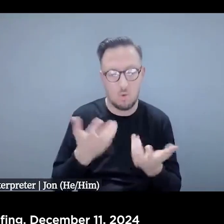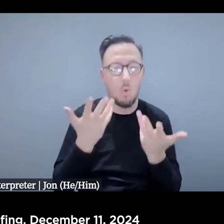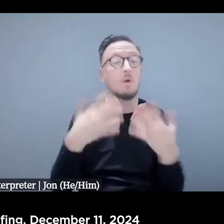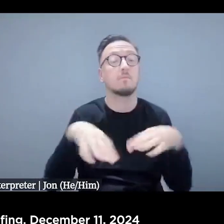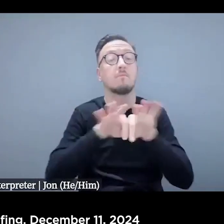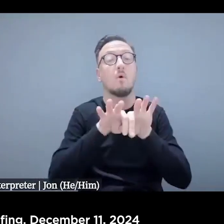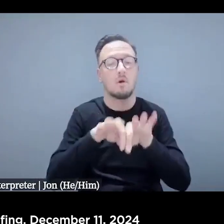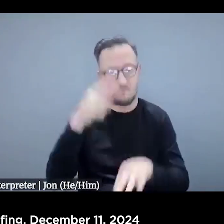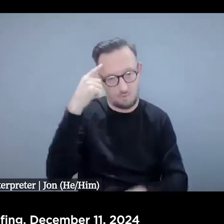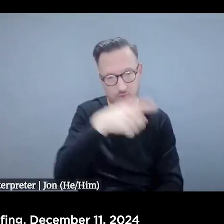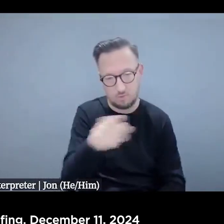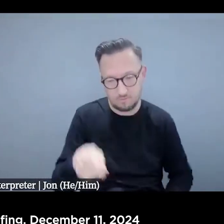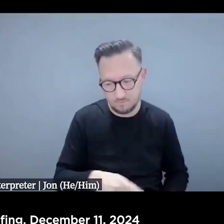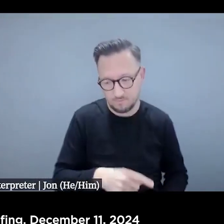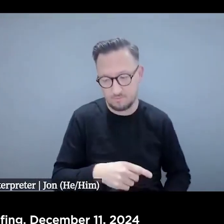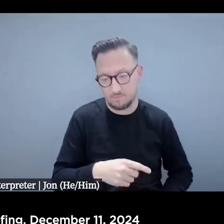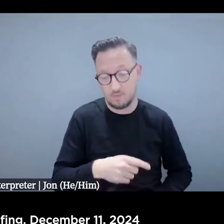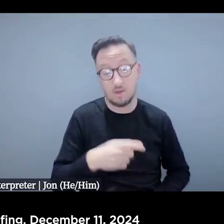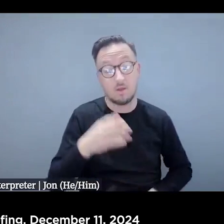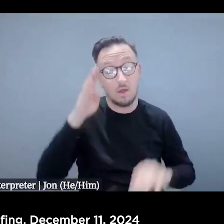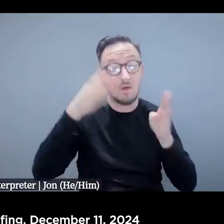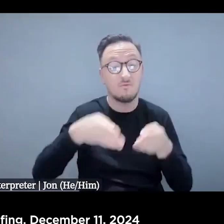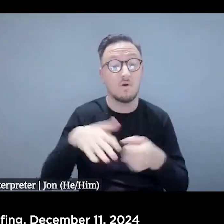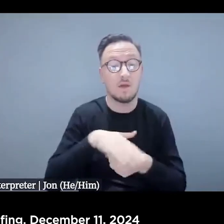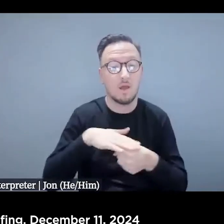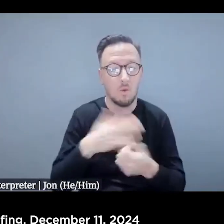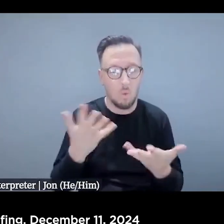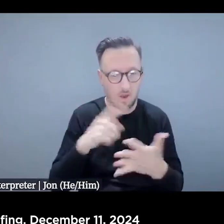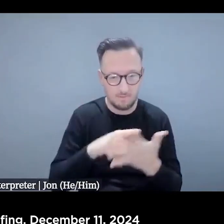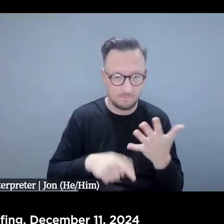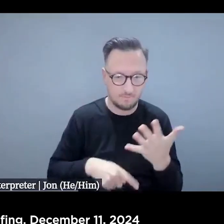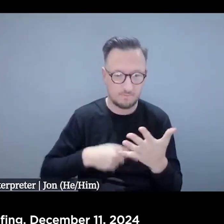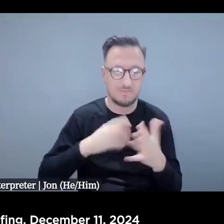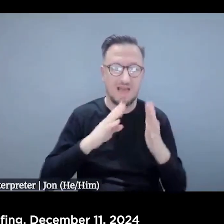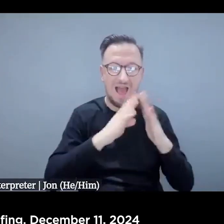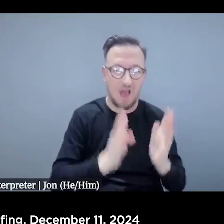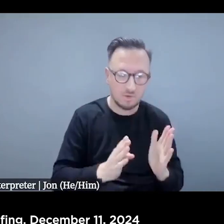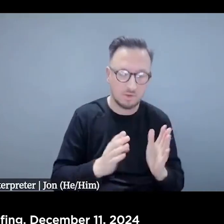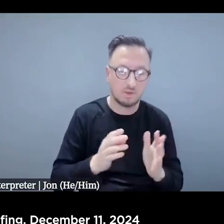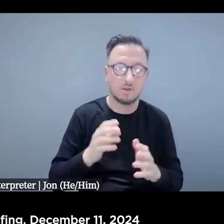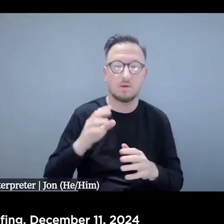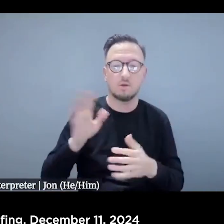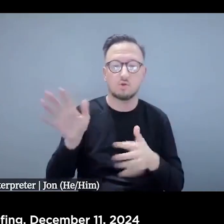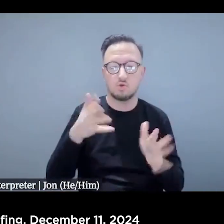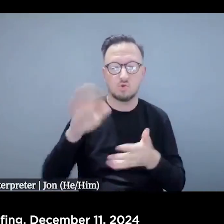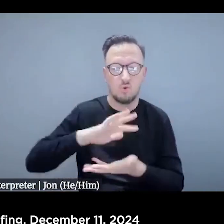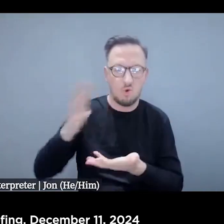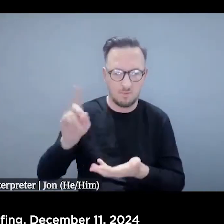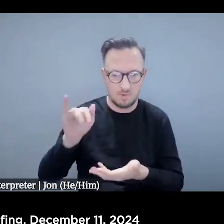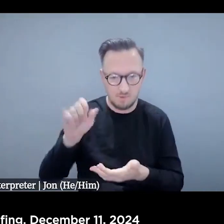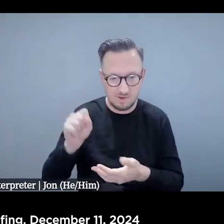you. And again, the focus areas of recovery include the following: housing, storm debris, economic